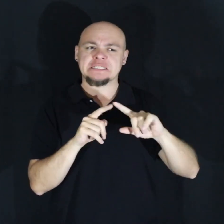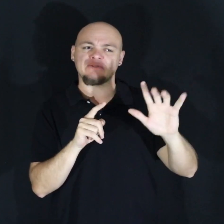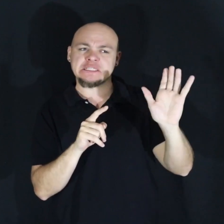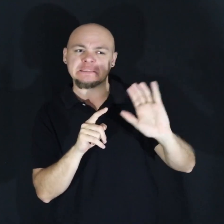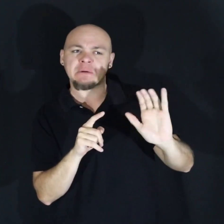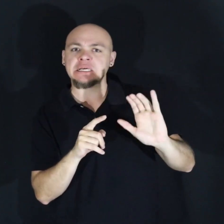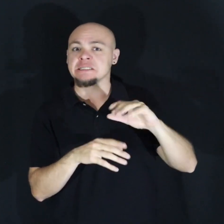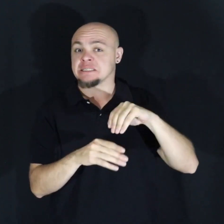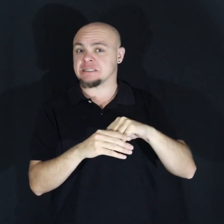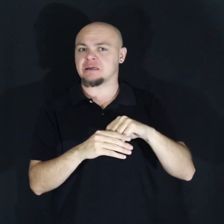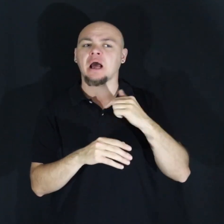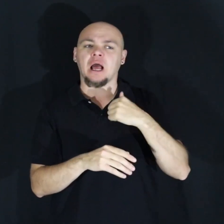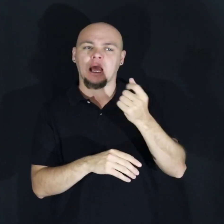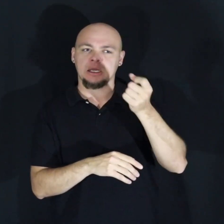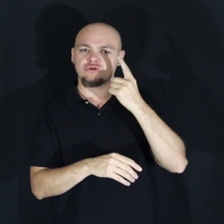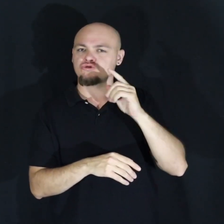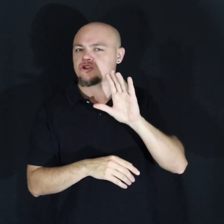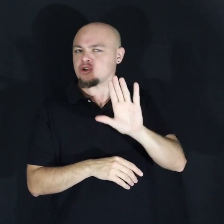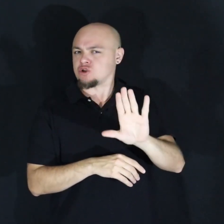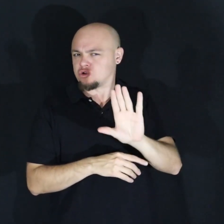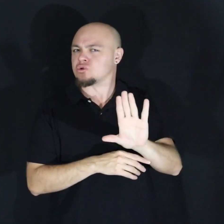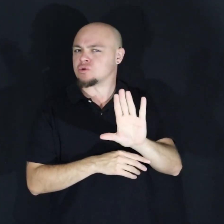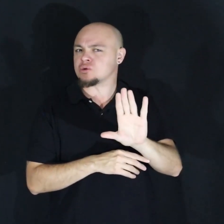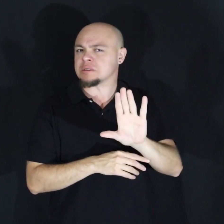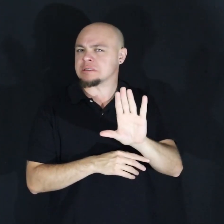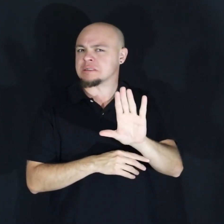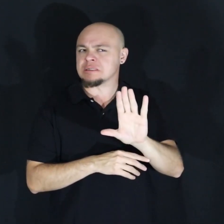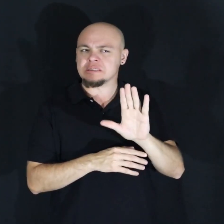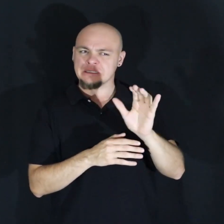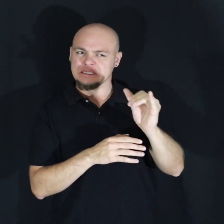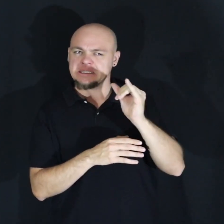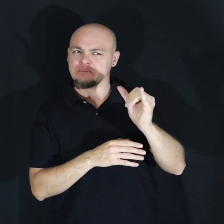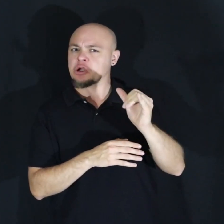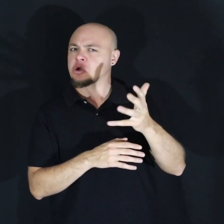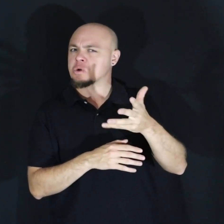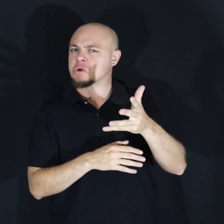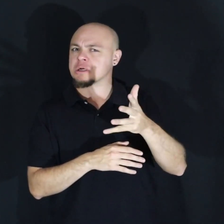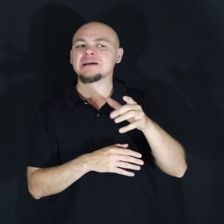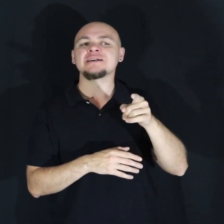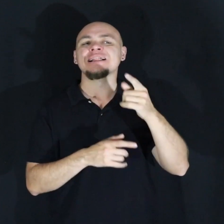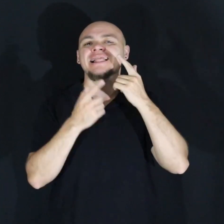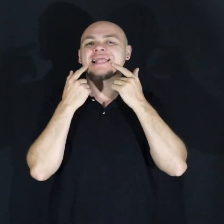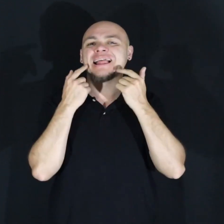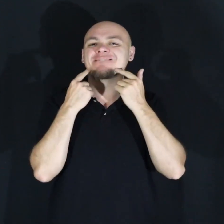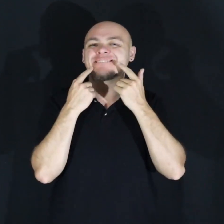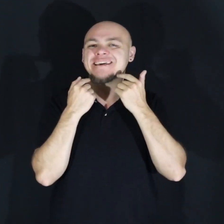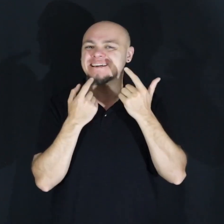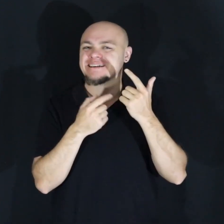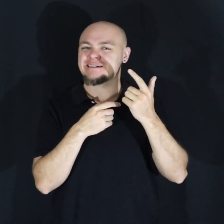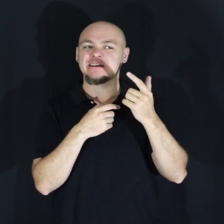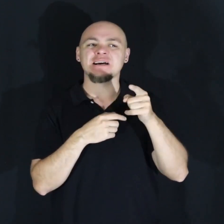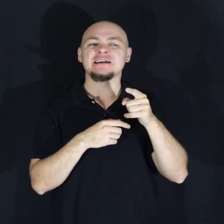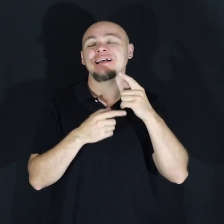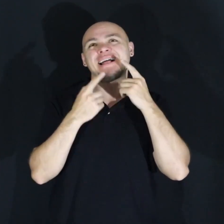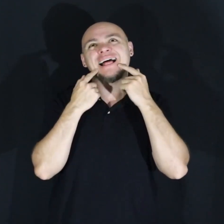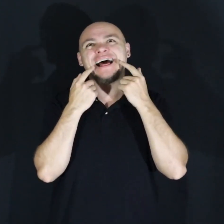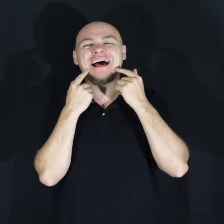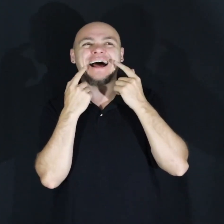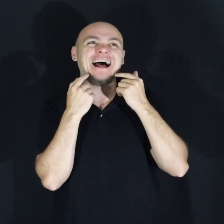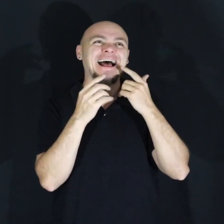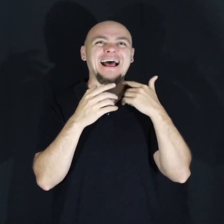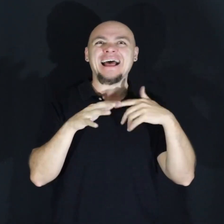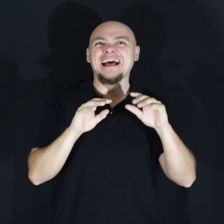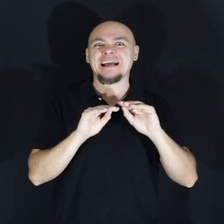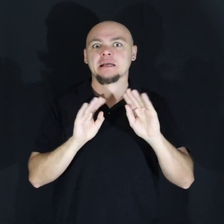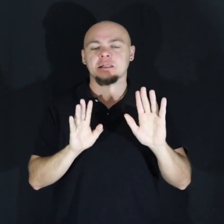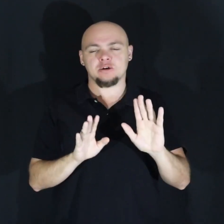I actually understood hers a little bit similar because she had kind of the laughing type where she was consistently laughing her way through what was